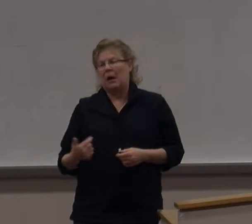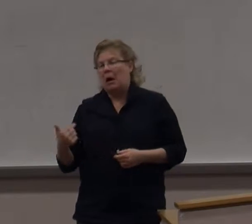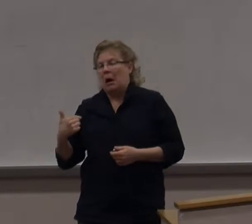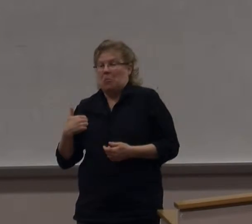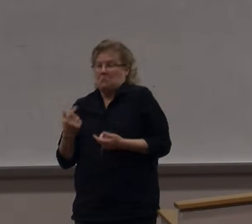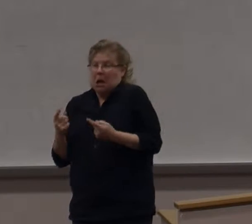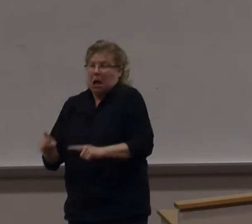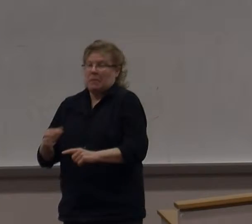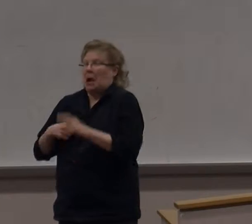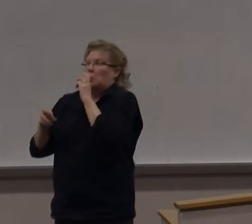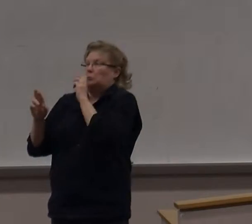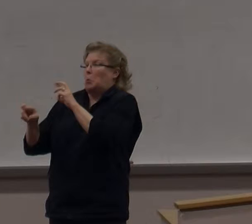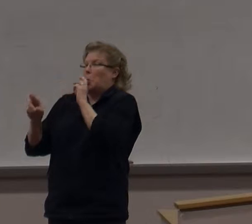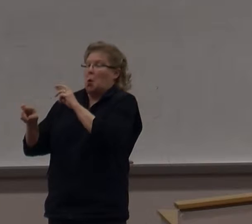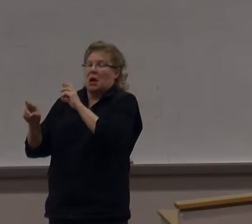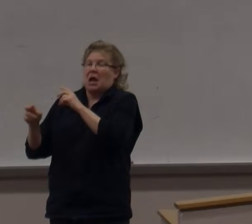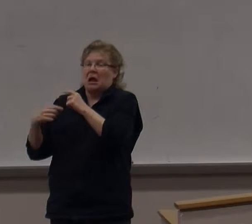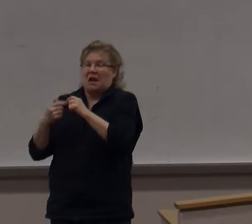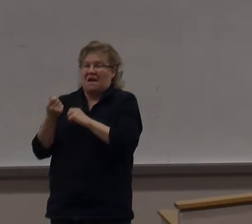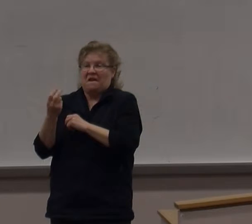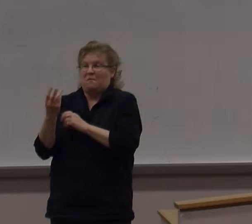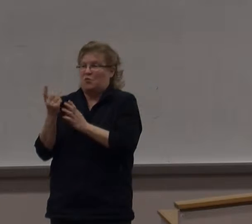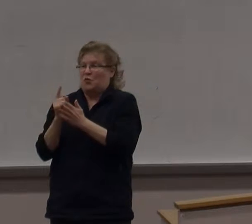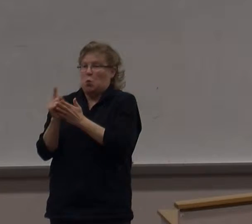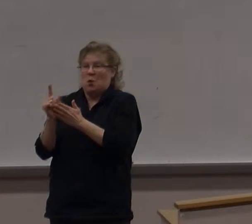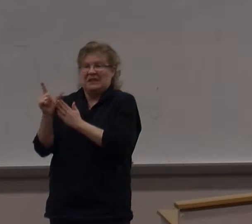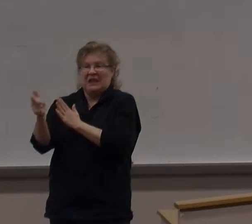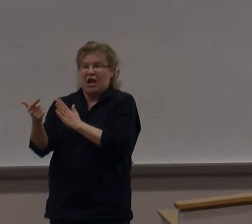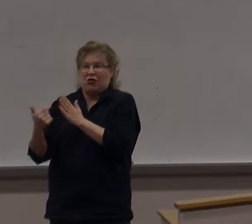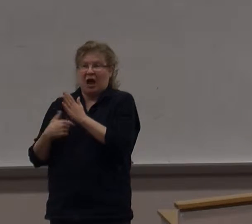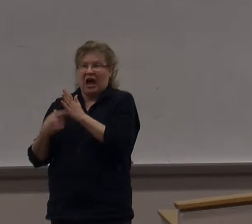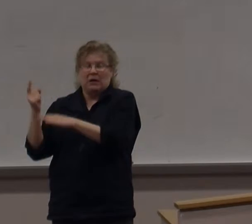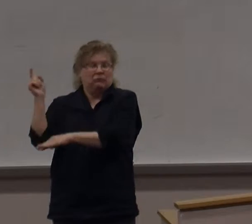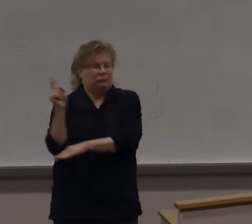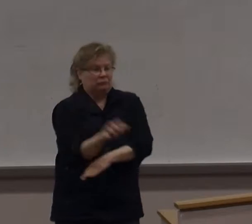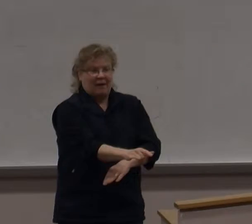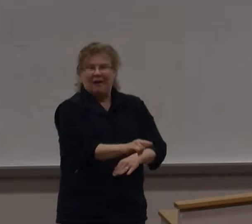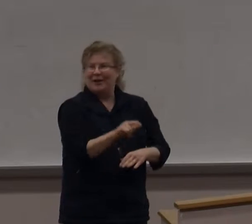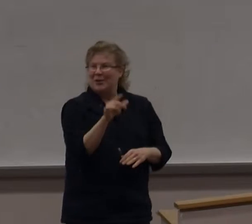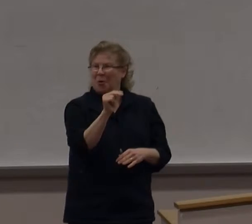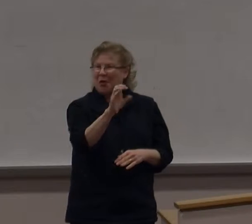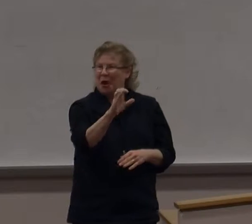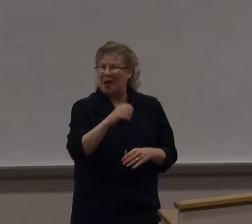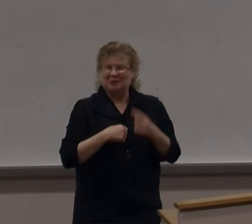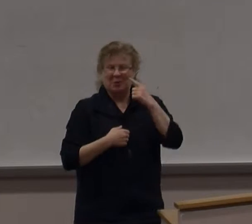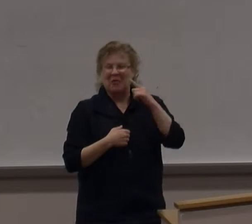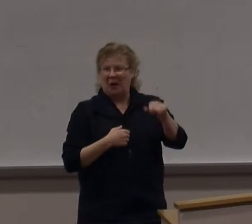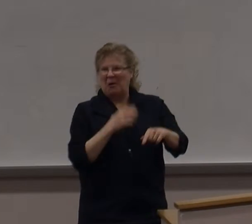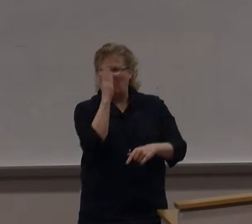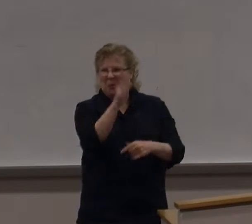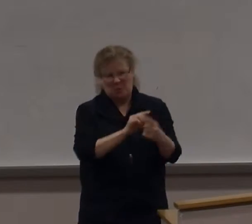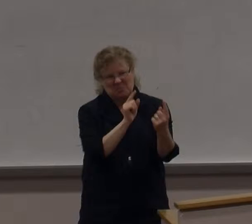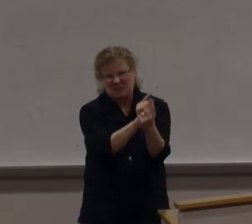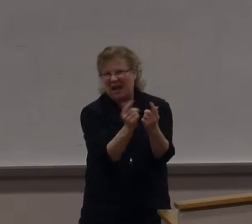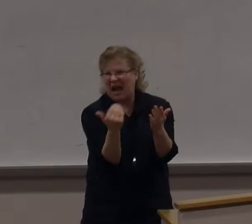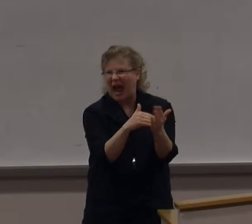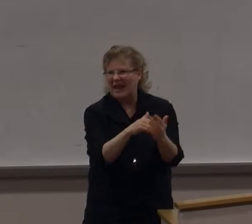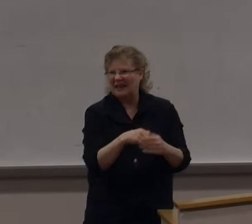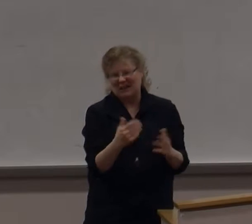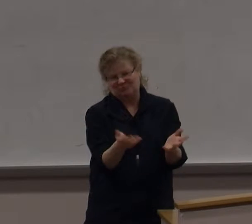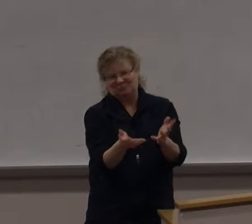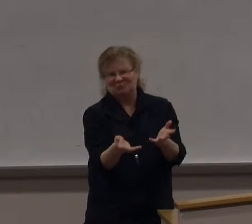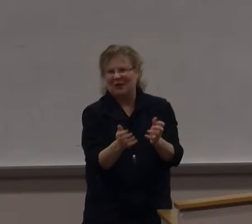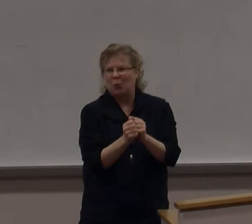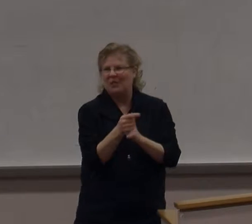something else a few weeks later, so I agreed to drop by and hang out with them. And I wrote a story following that interview